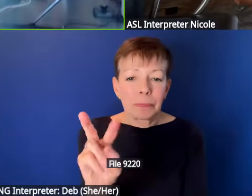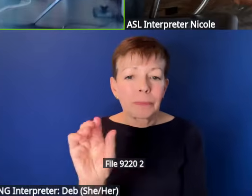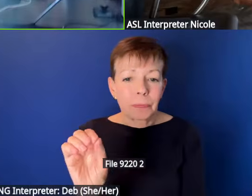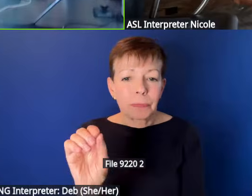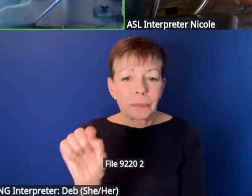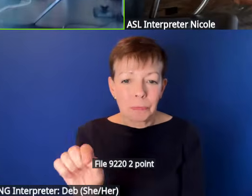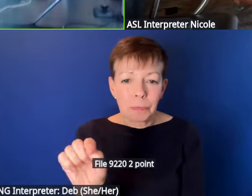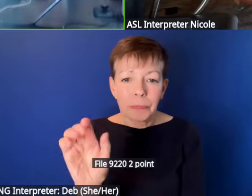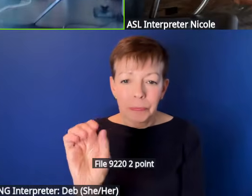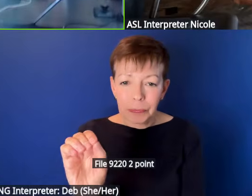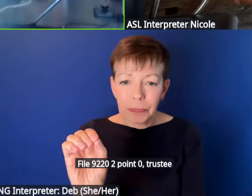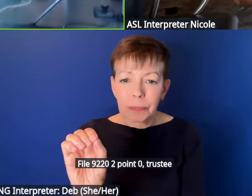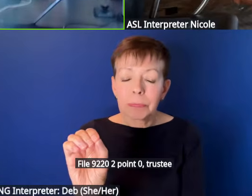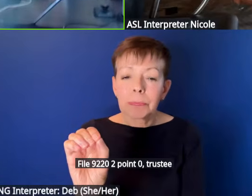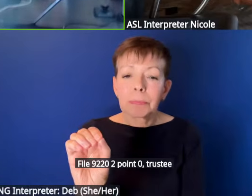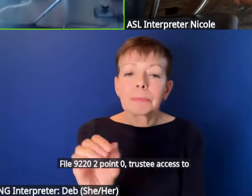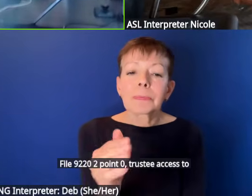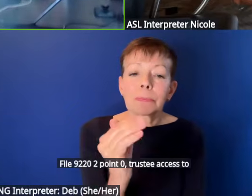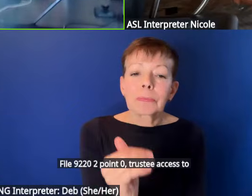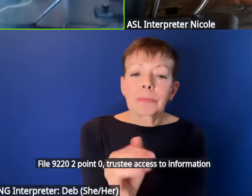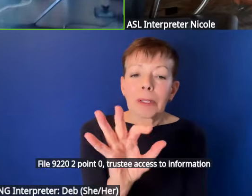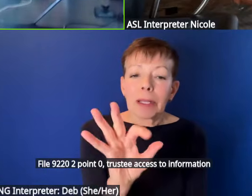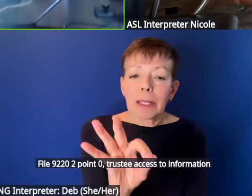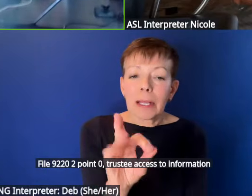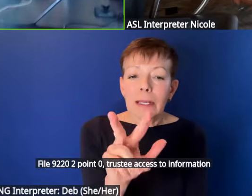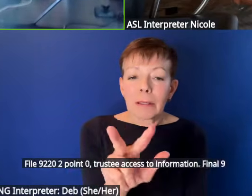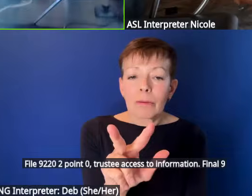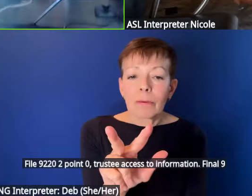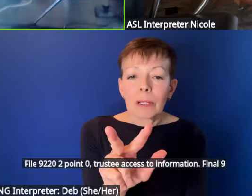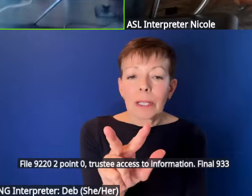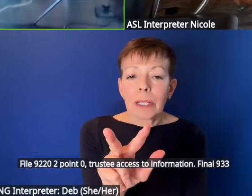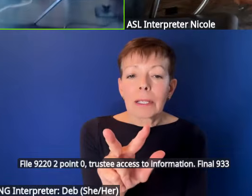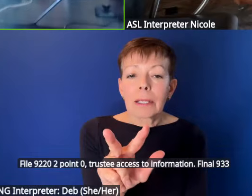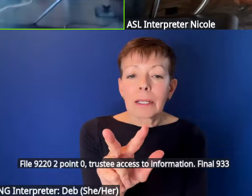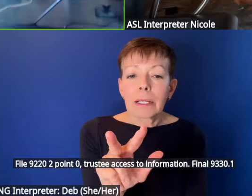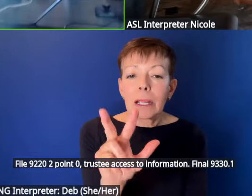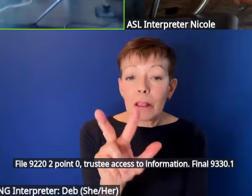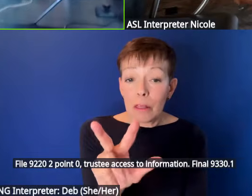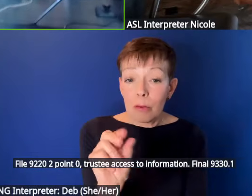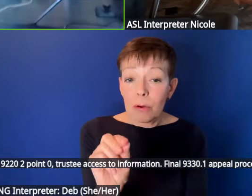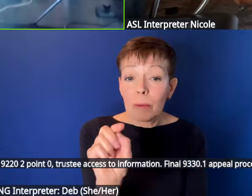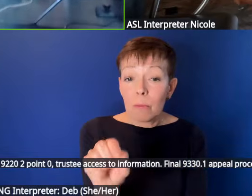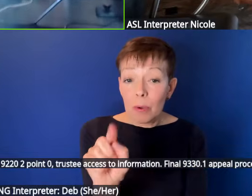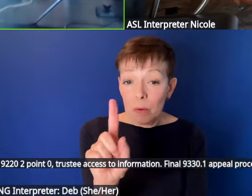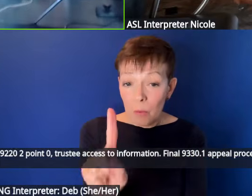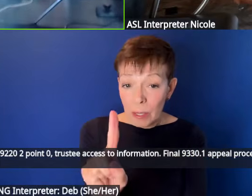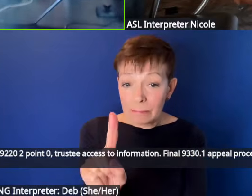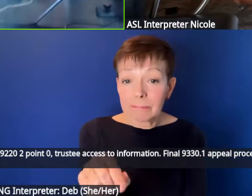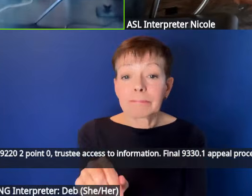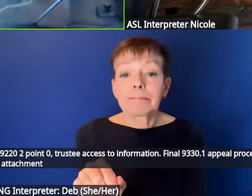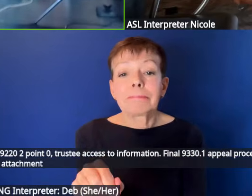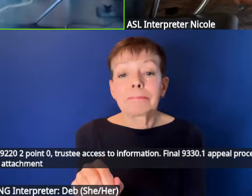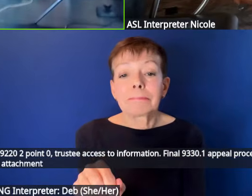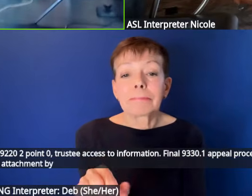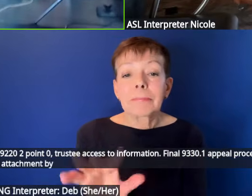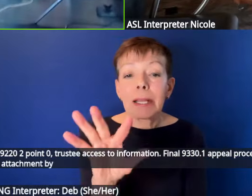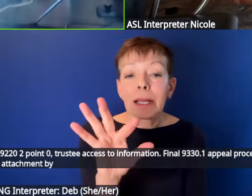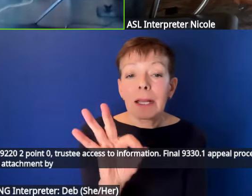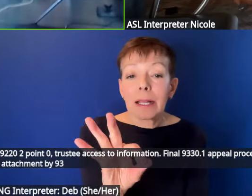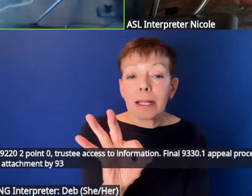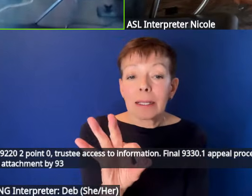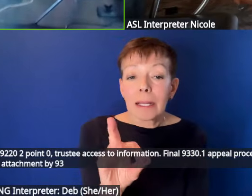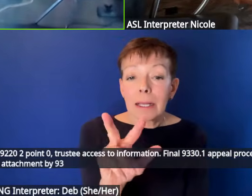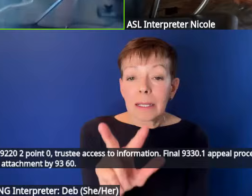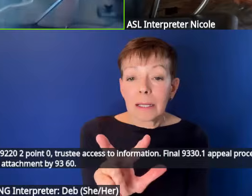9222.0, trustee access to information. Bylaw 9330.1, appeal process and attachment. Bylaw